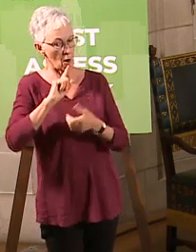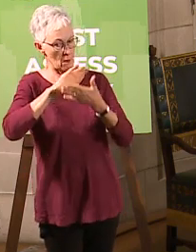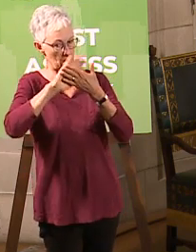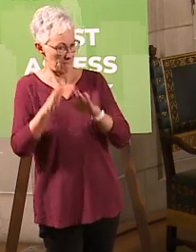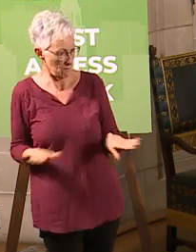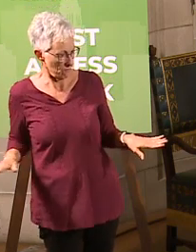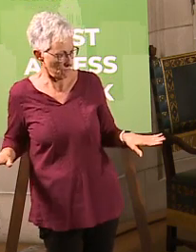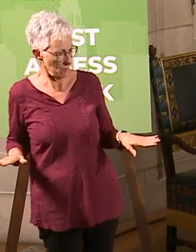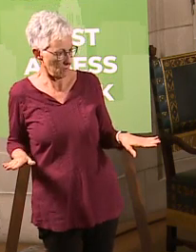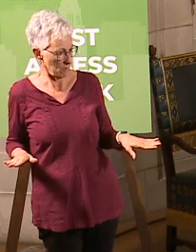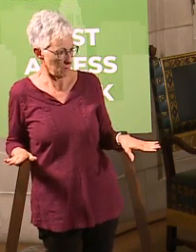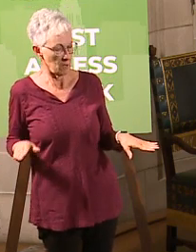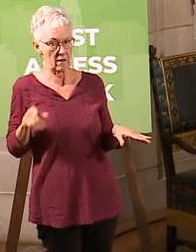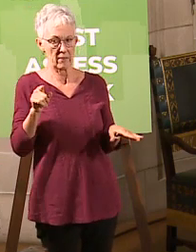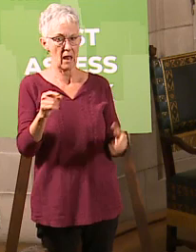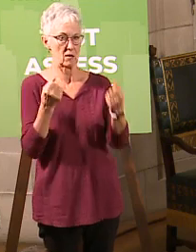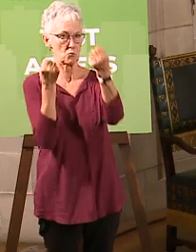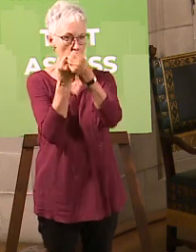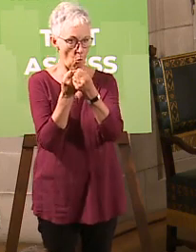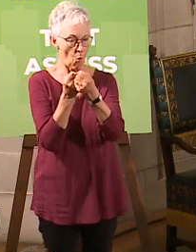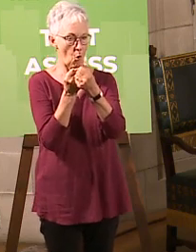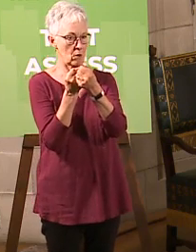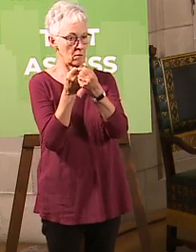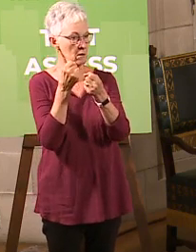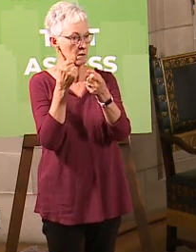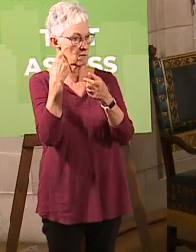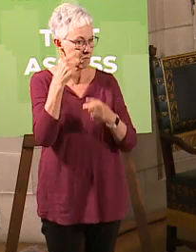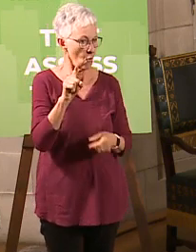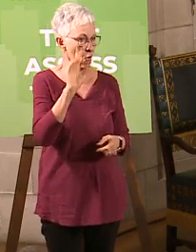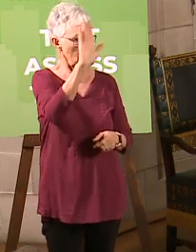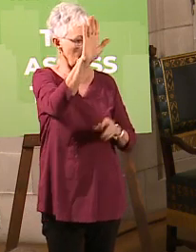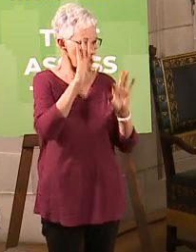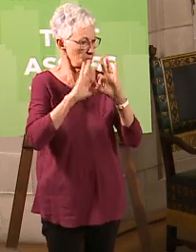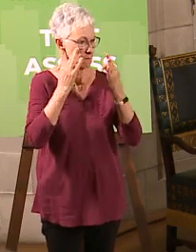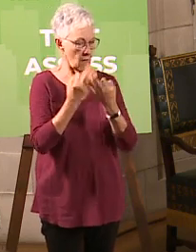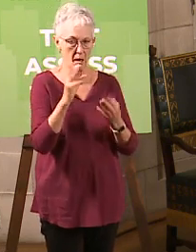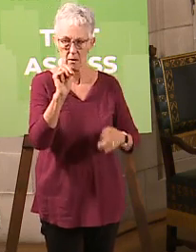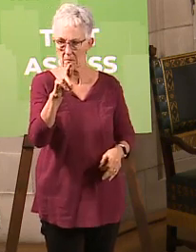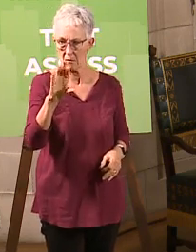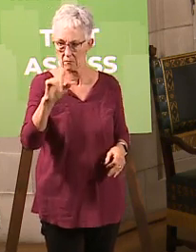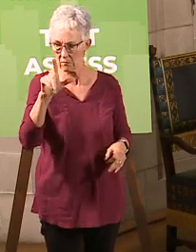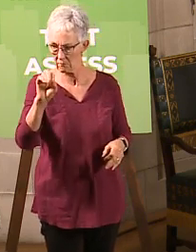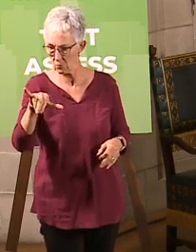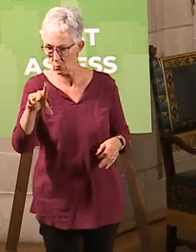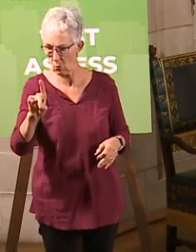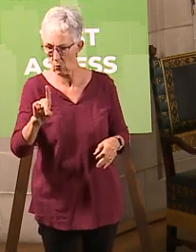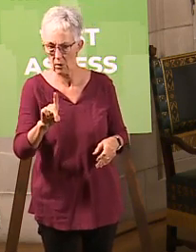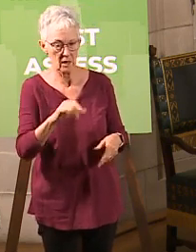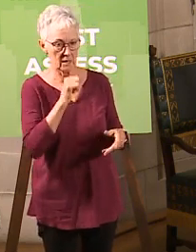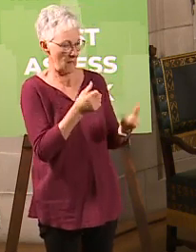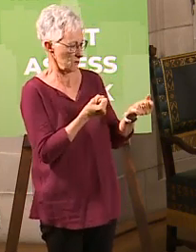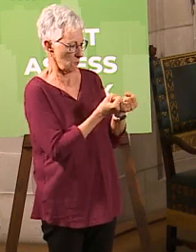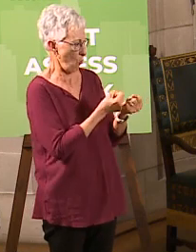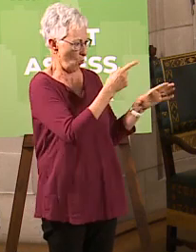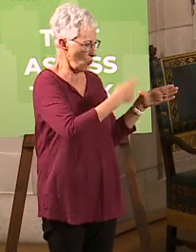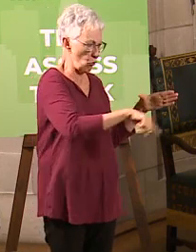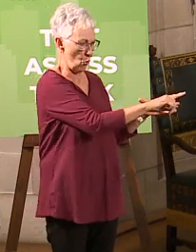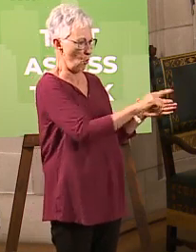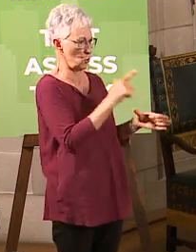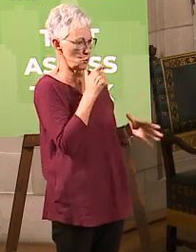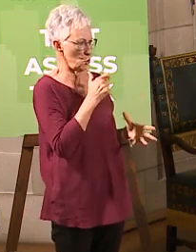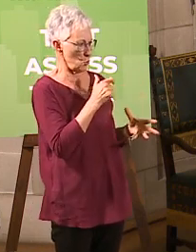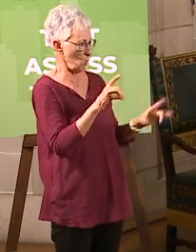to quarantine for 2 weeks. Can I slip in another? Go ahead. Since you're not here very often, we'll let you do the other two. When you say you're going to continue to work with